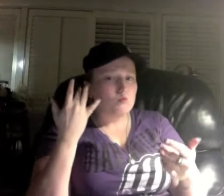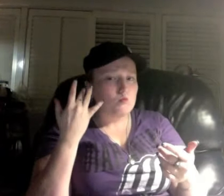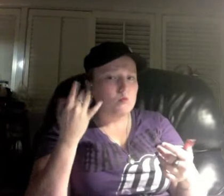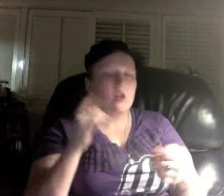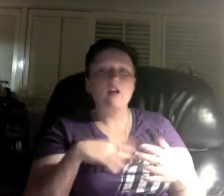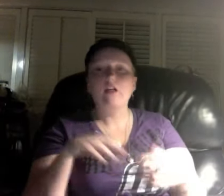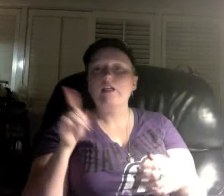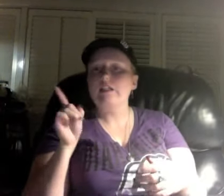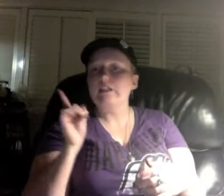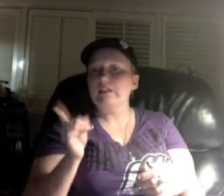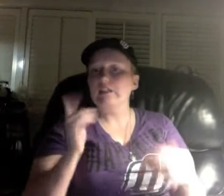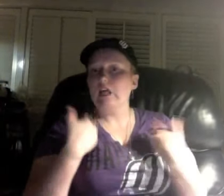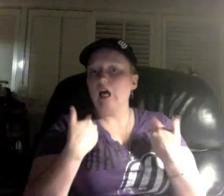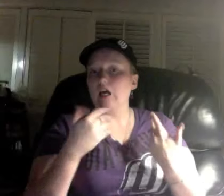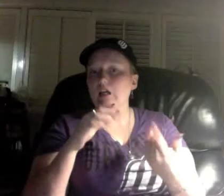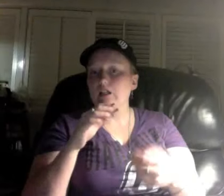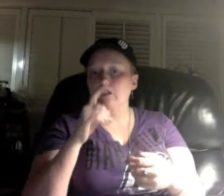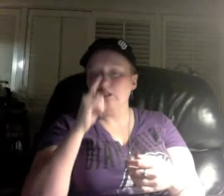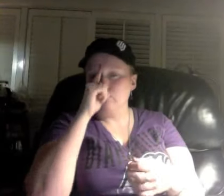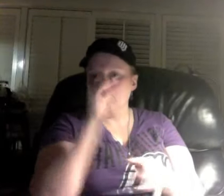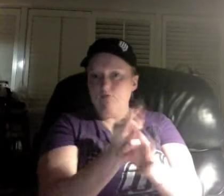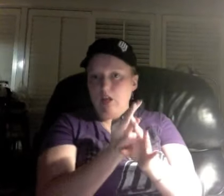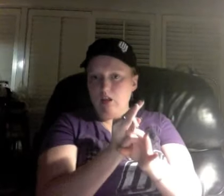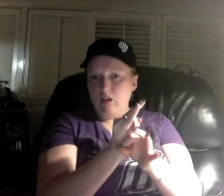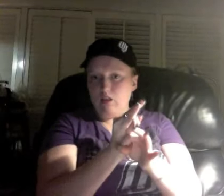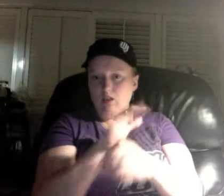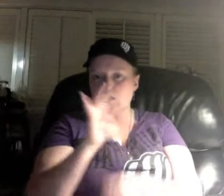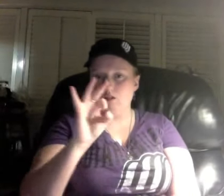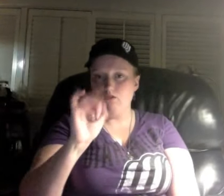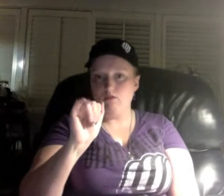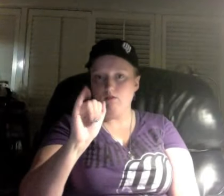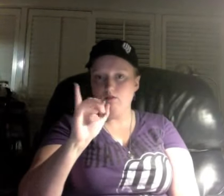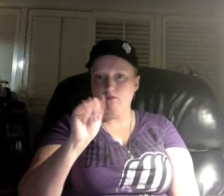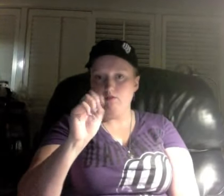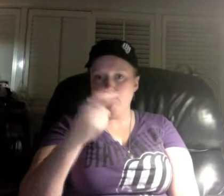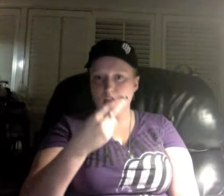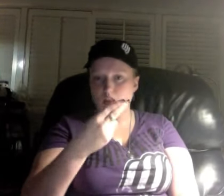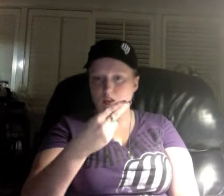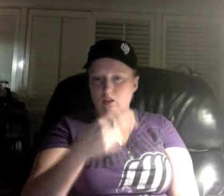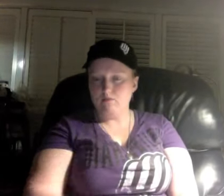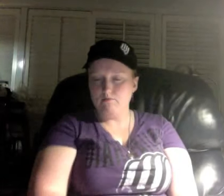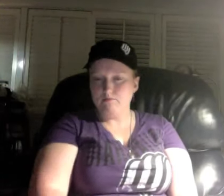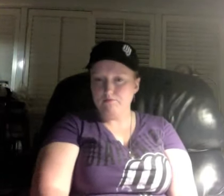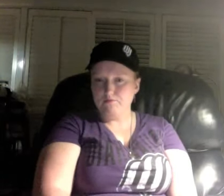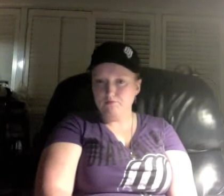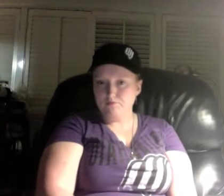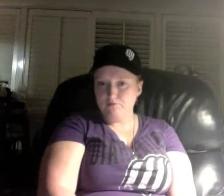homily. So this is the part, the children's liturgy of the Word is taking place of the older